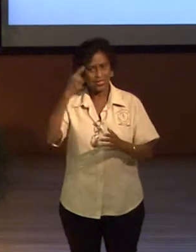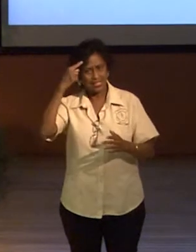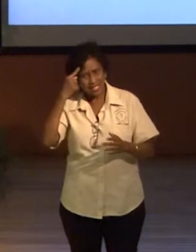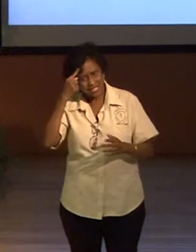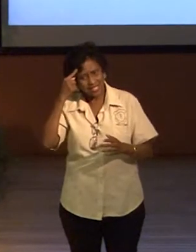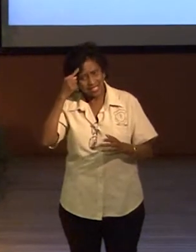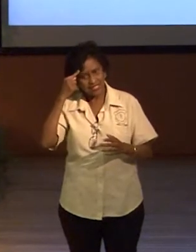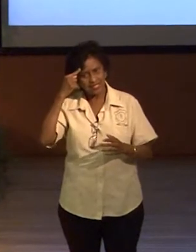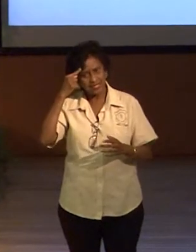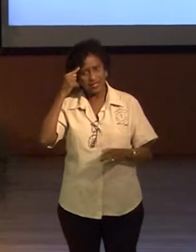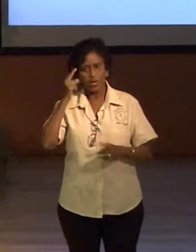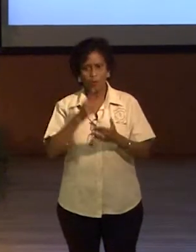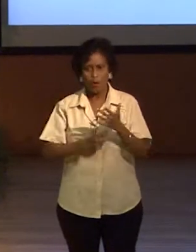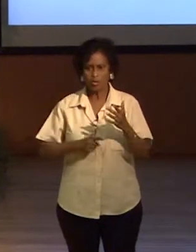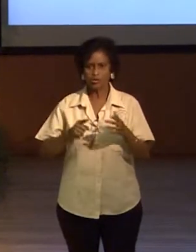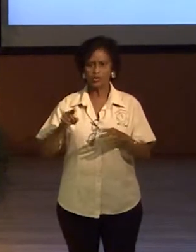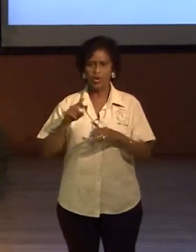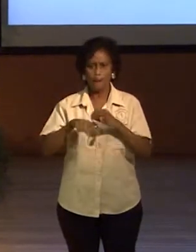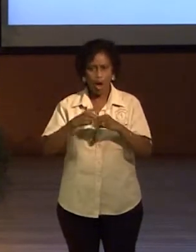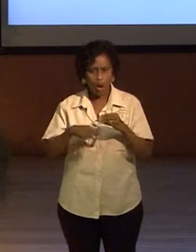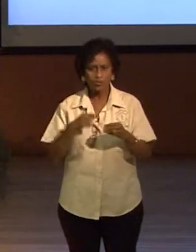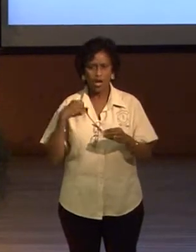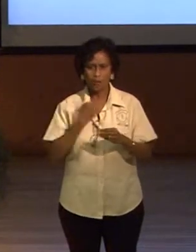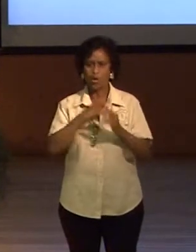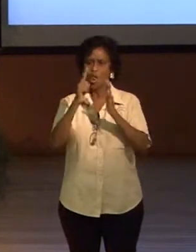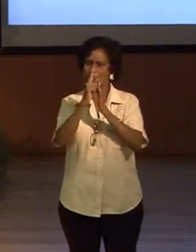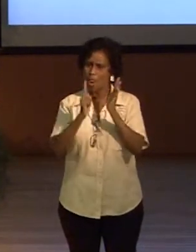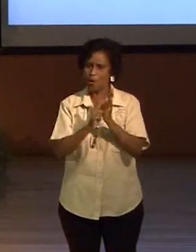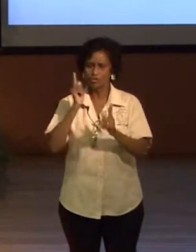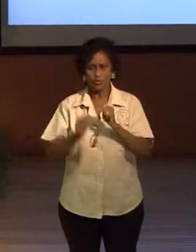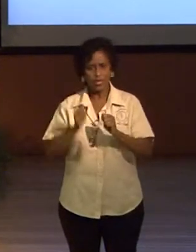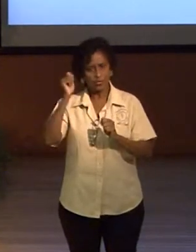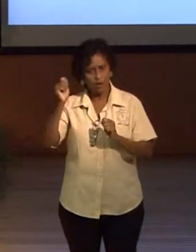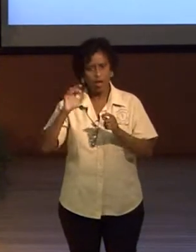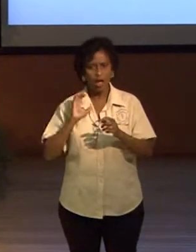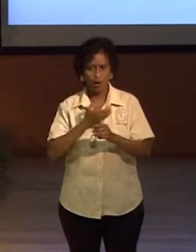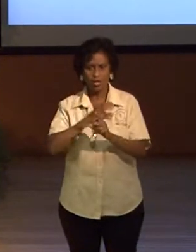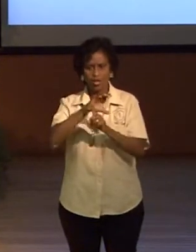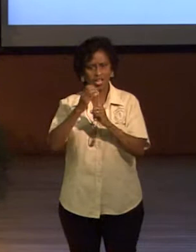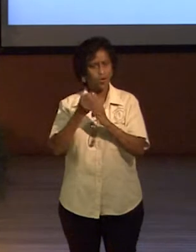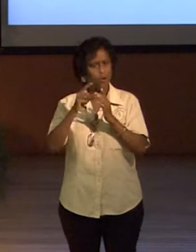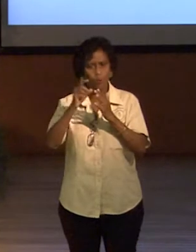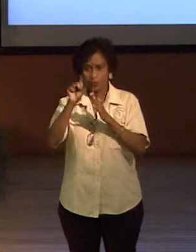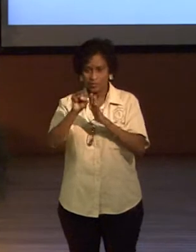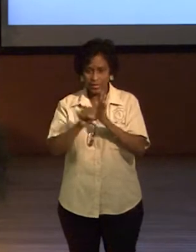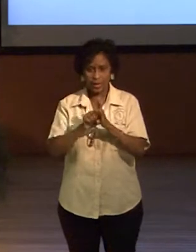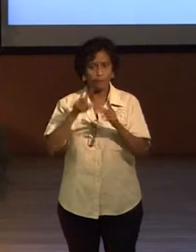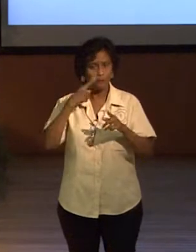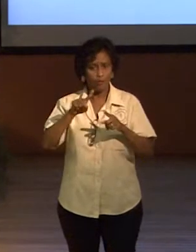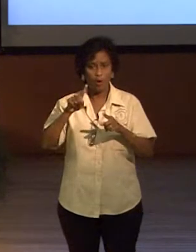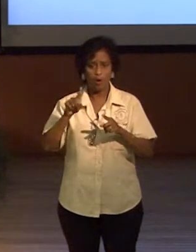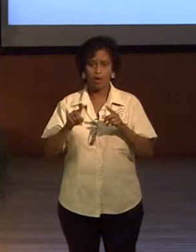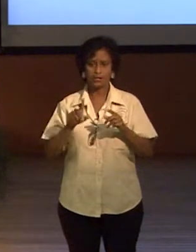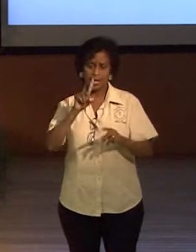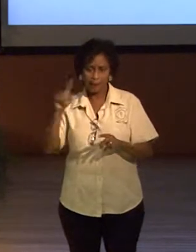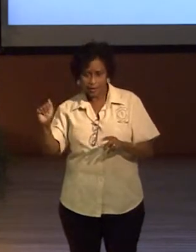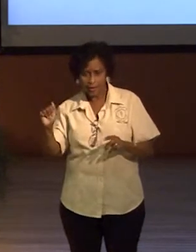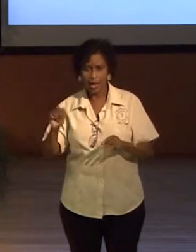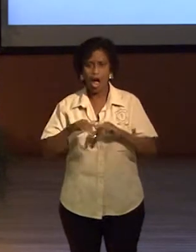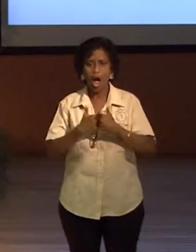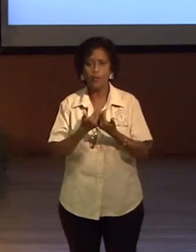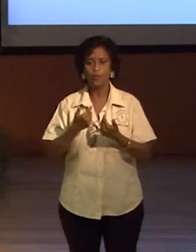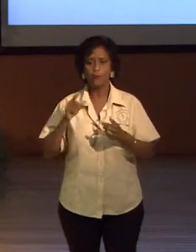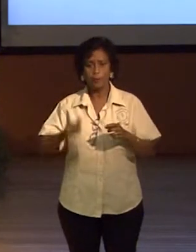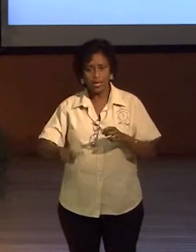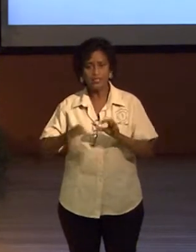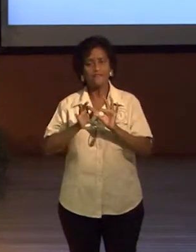about who we are as a society and how we could amend the